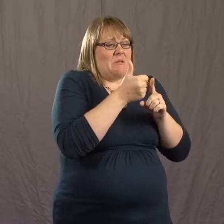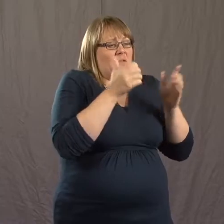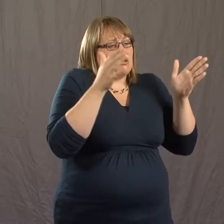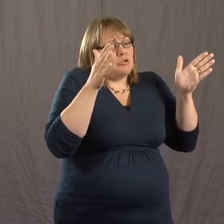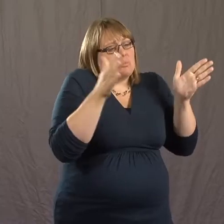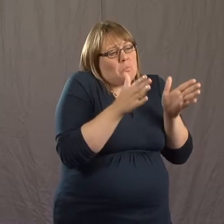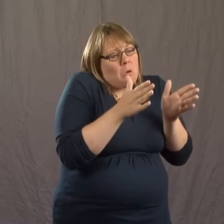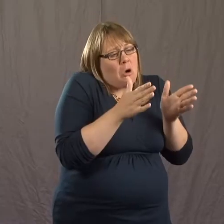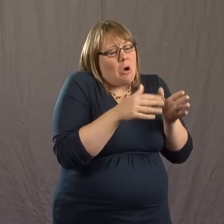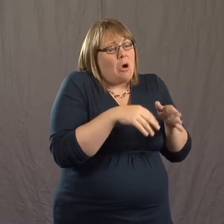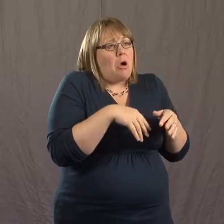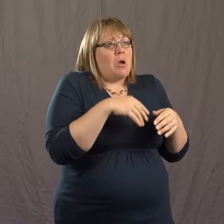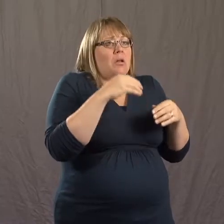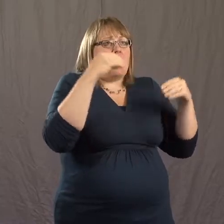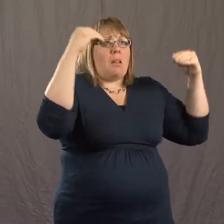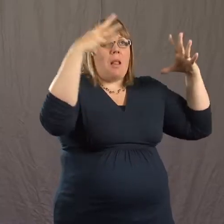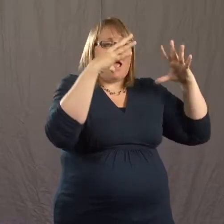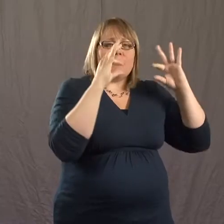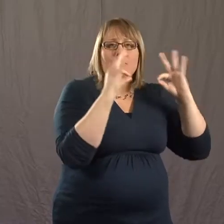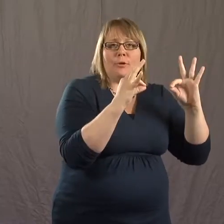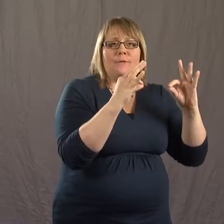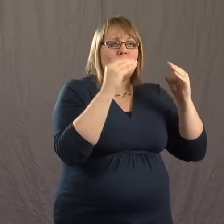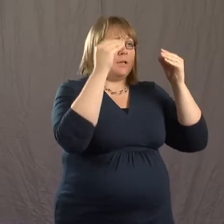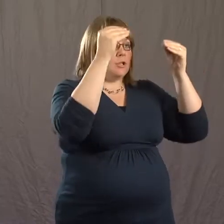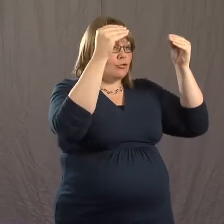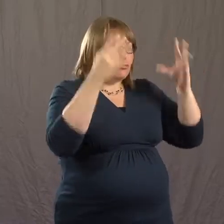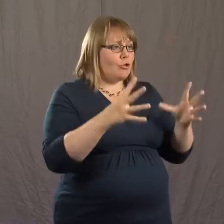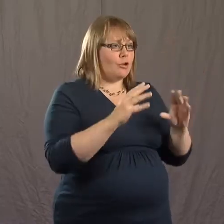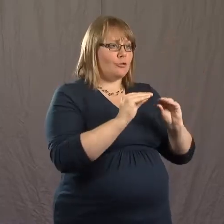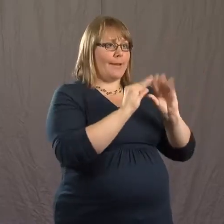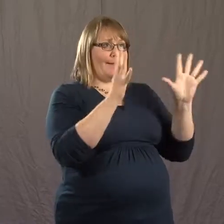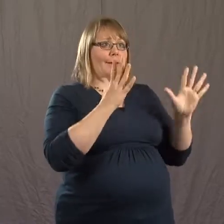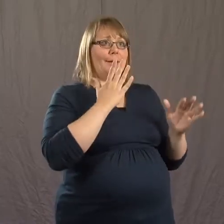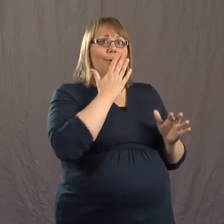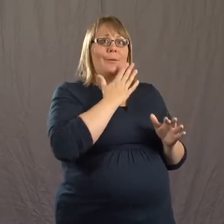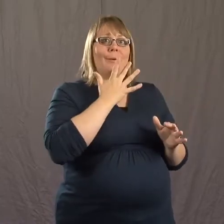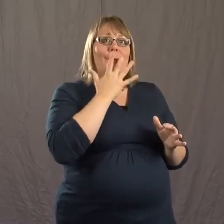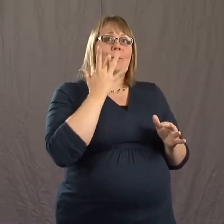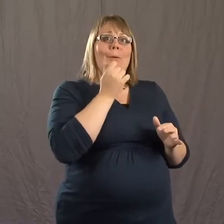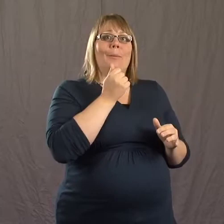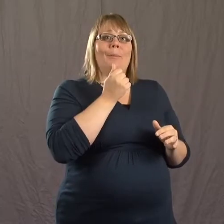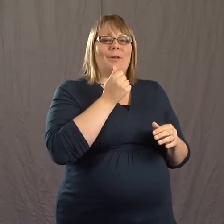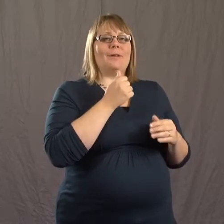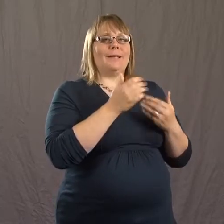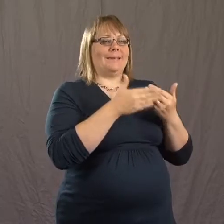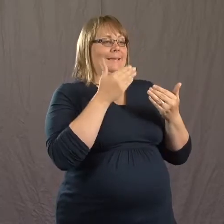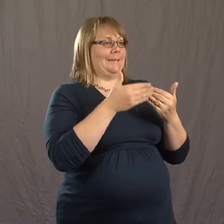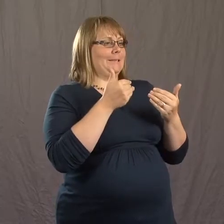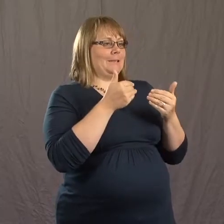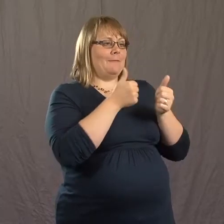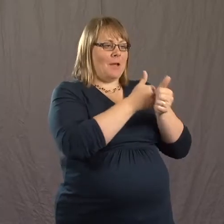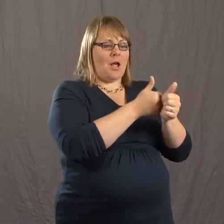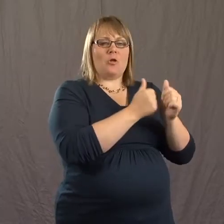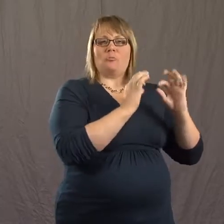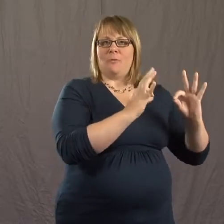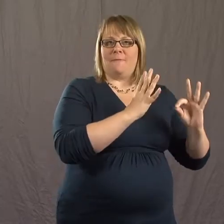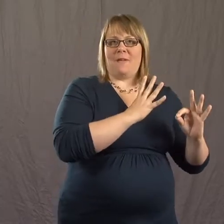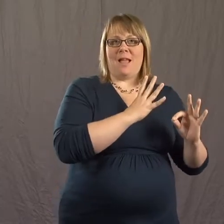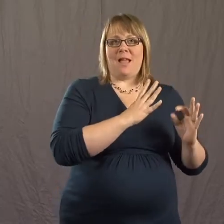Perhaps the class is small, the lighting is ideal, and the instructor has no facial hair. The student can